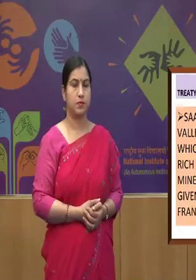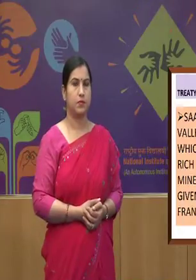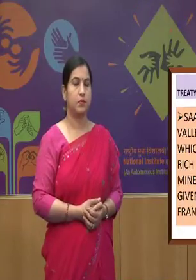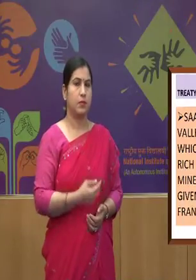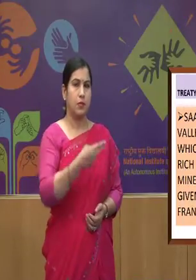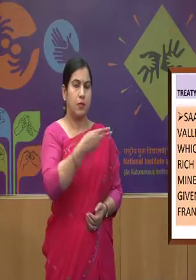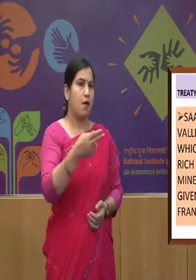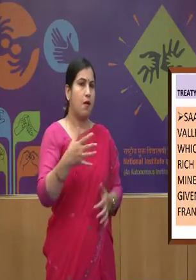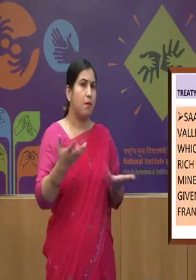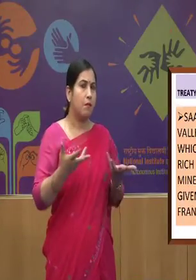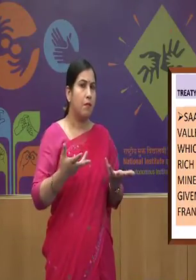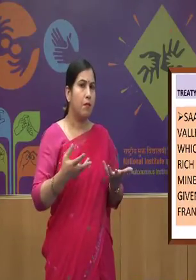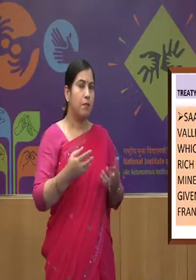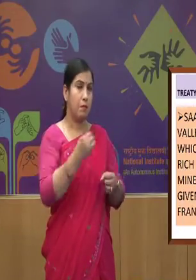Saar Valley of Germany,